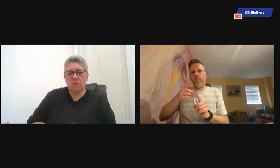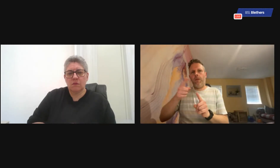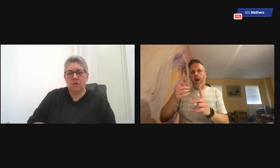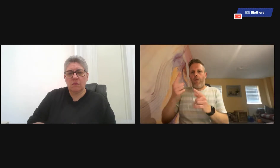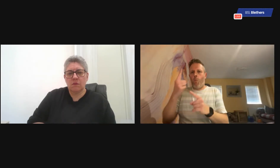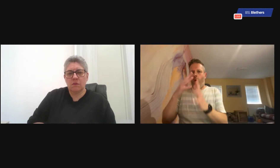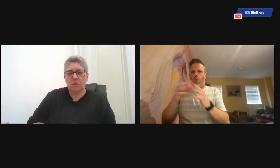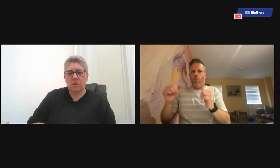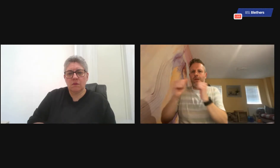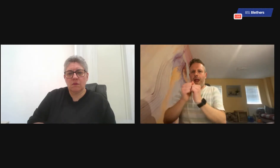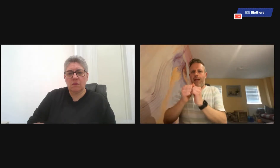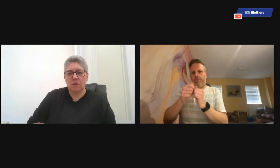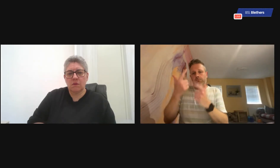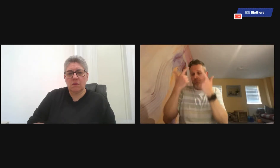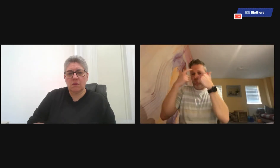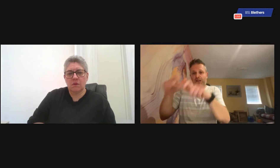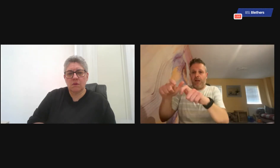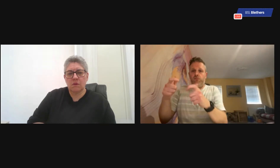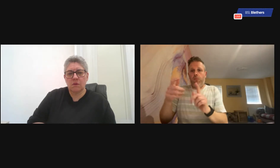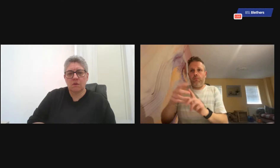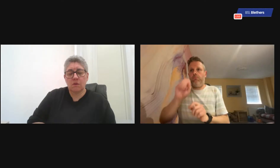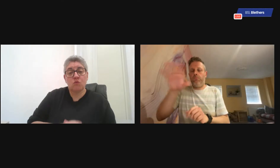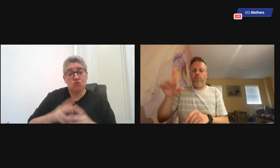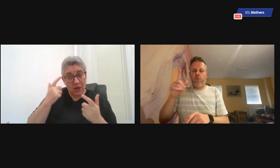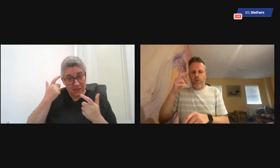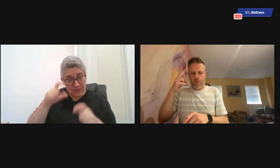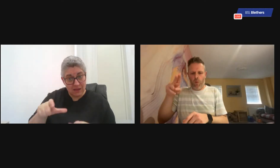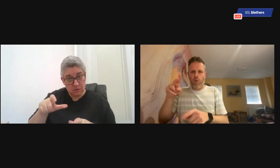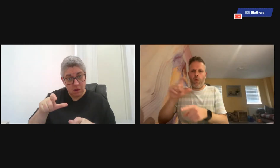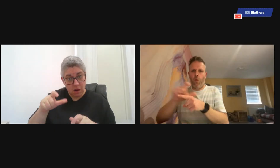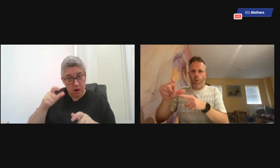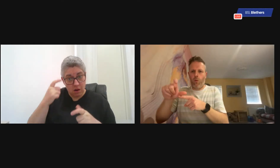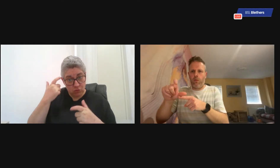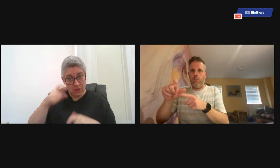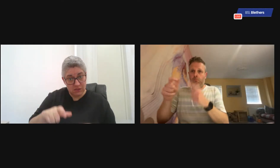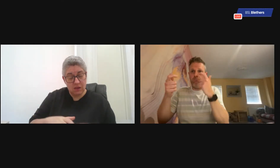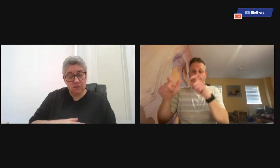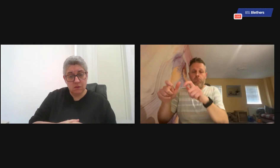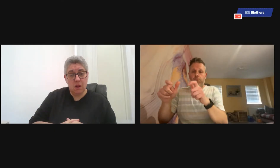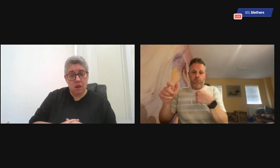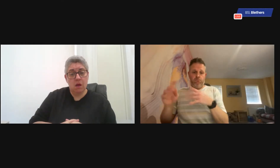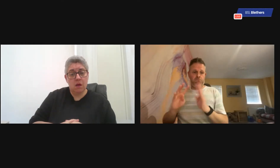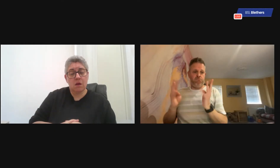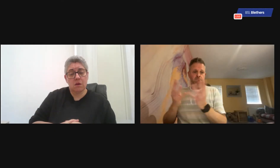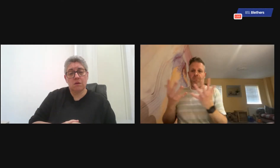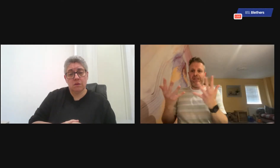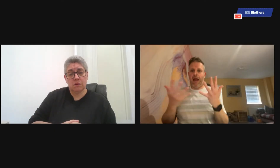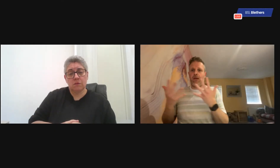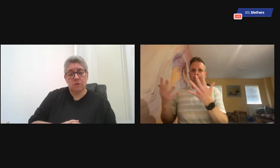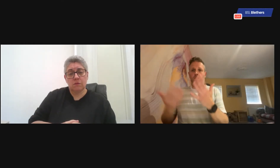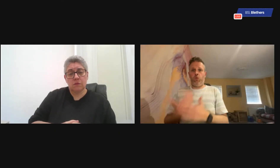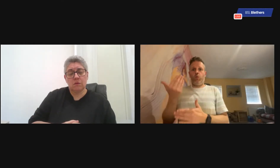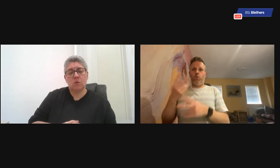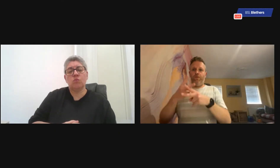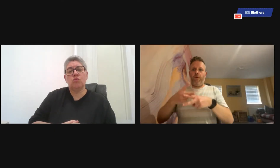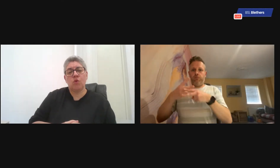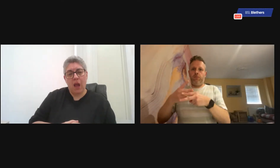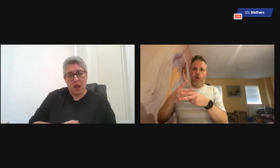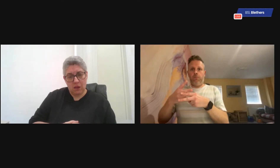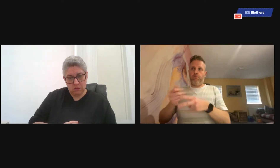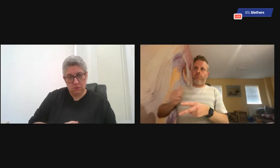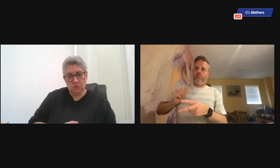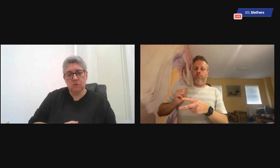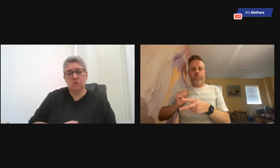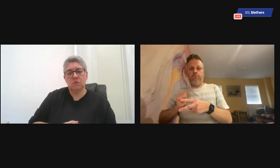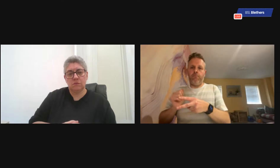have the interviews, as I've mentioned, and then perhaps one weekend you'll have a residential course you'll go somewhere.